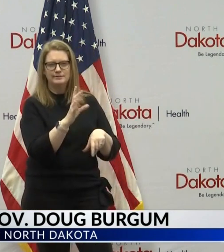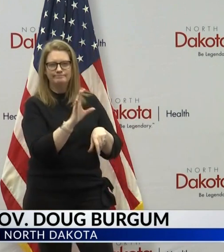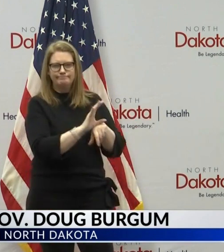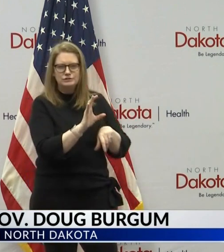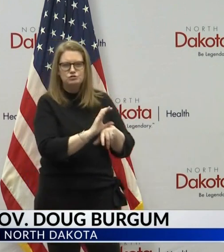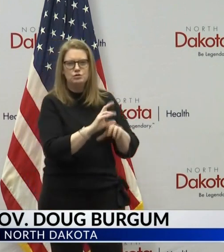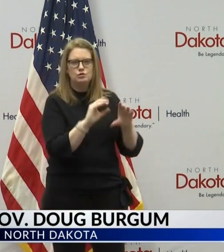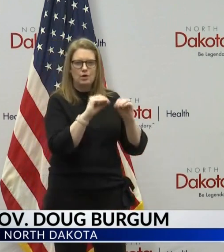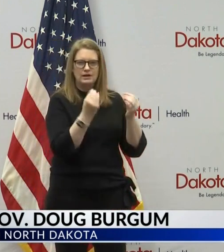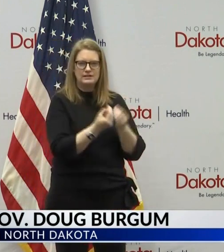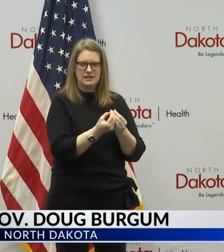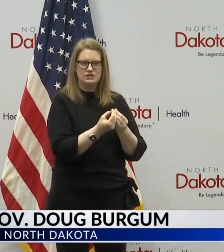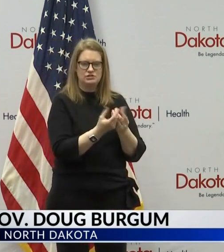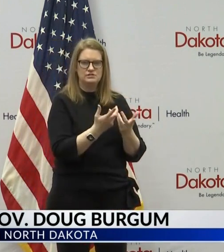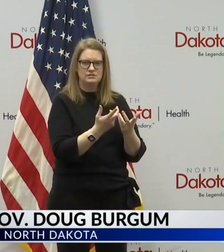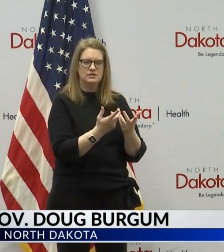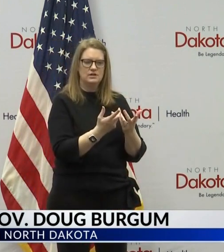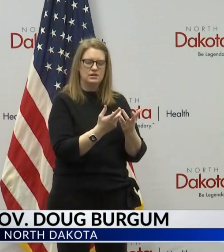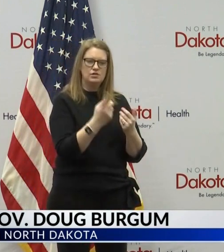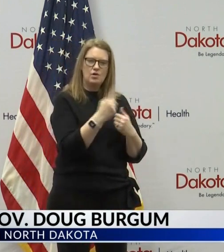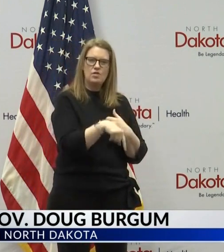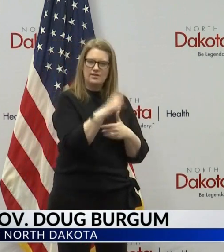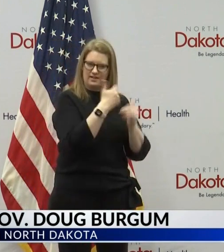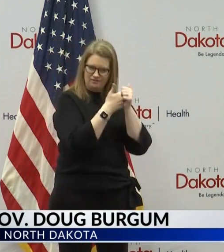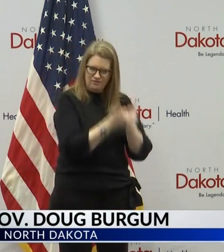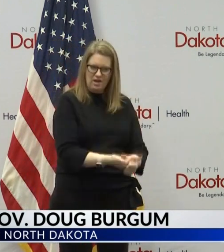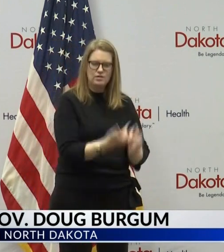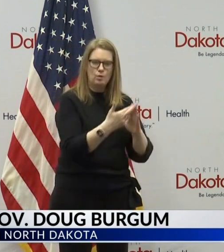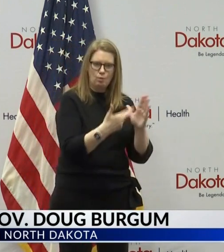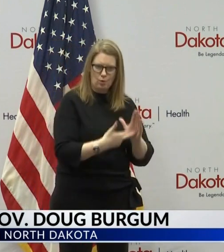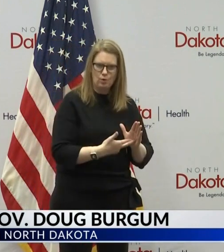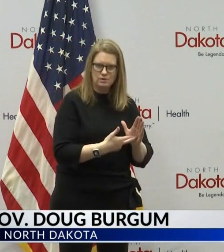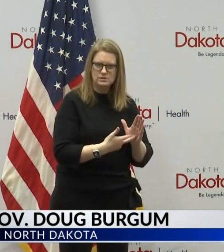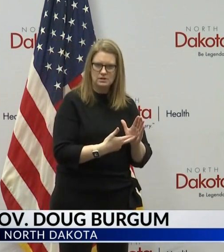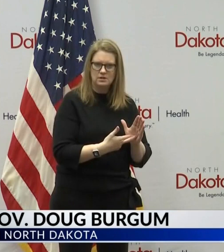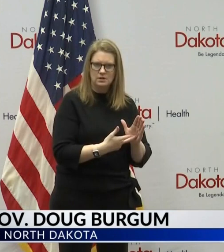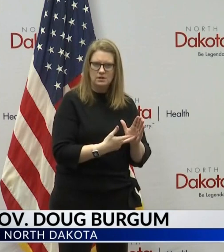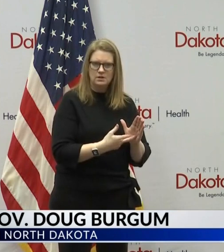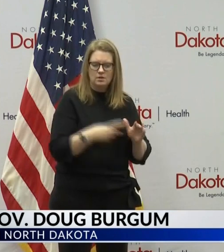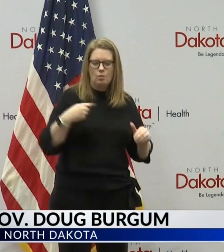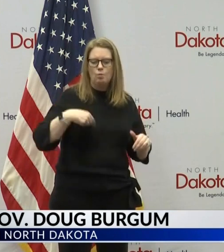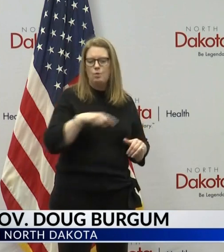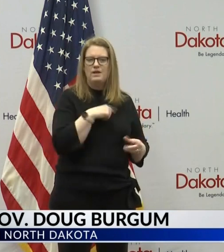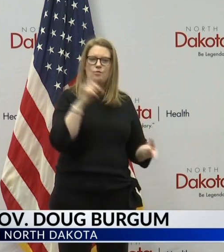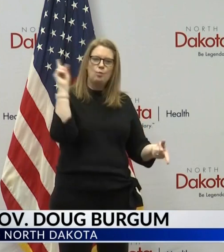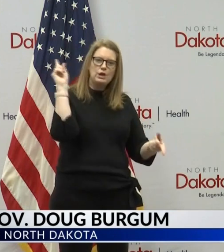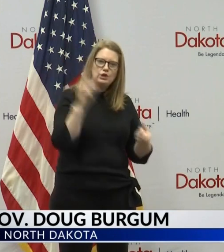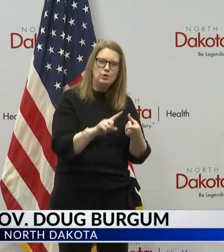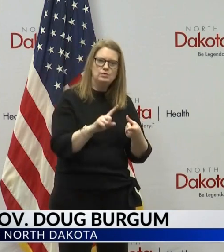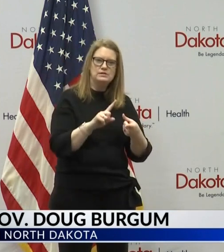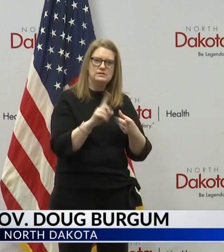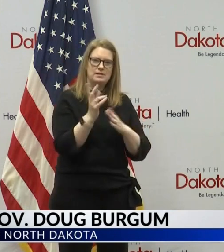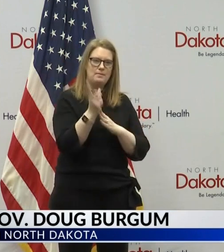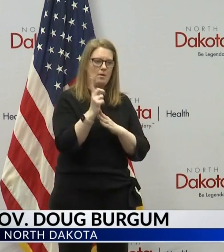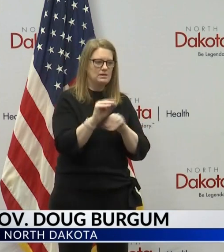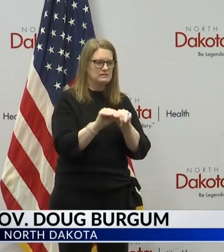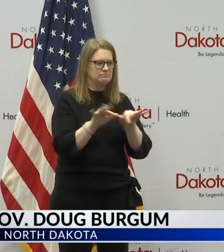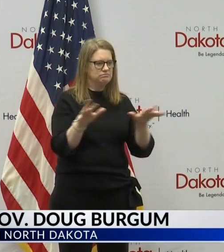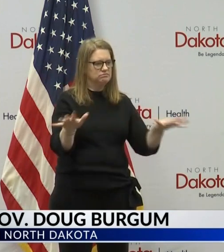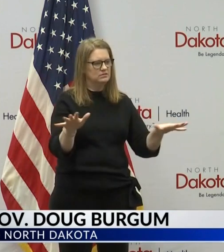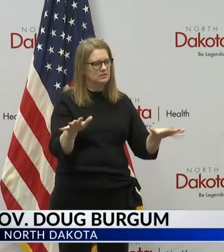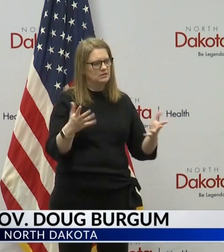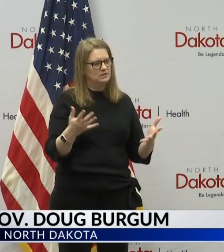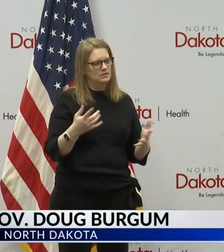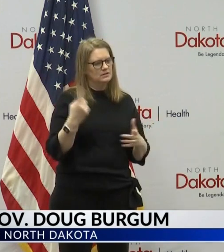have reduce the number of transmissible moments between North Dakotans. But one of the things that we know is